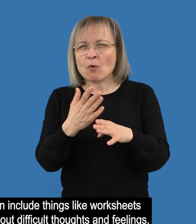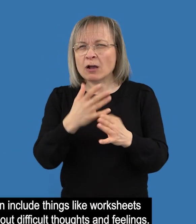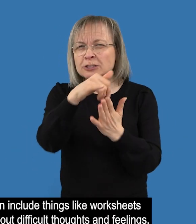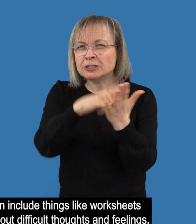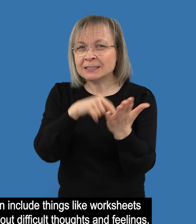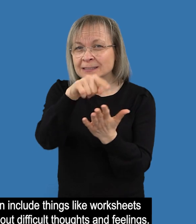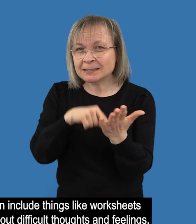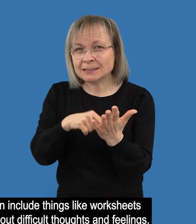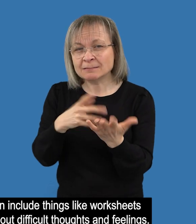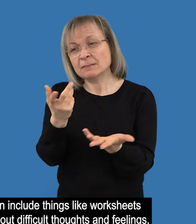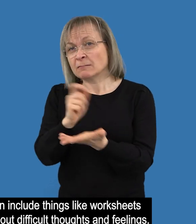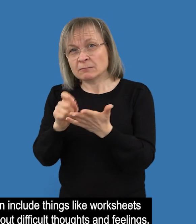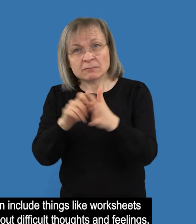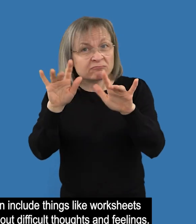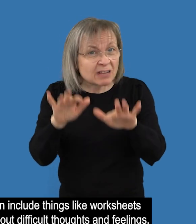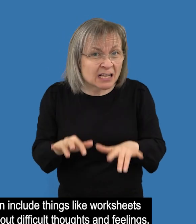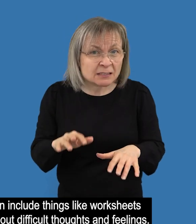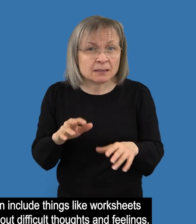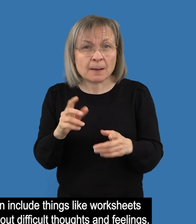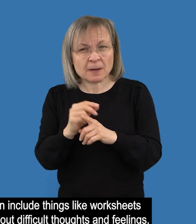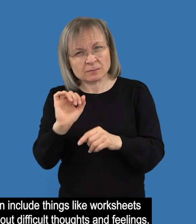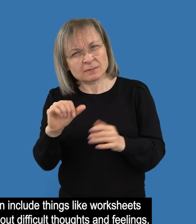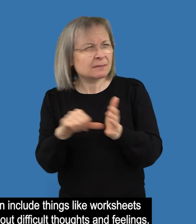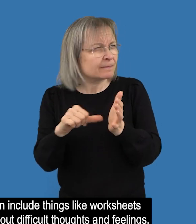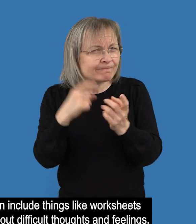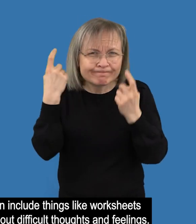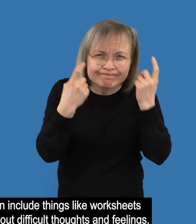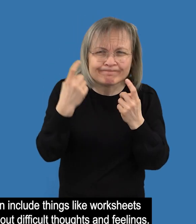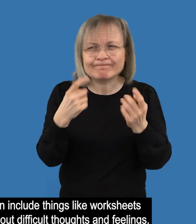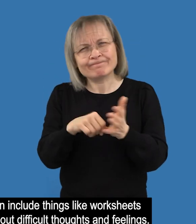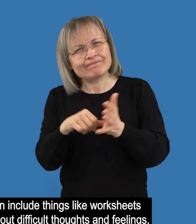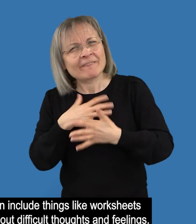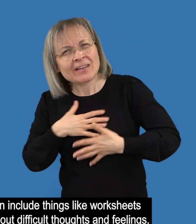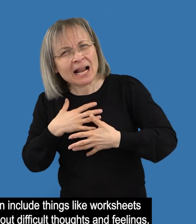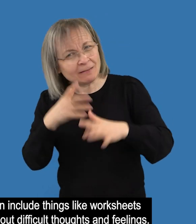Activities can include things like worksheets and writing about difficult thoughts and feelings.